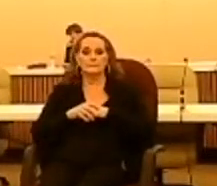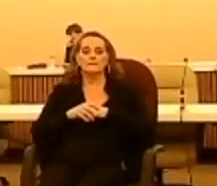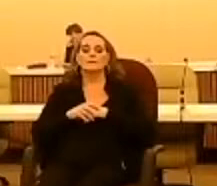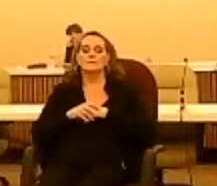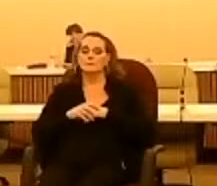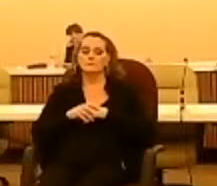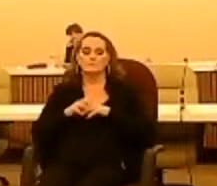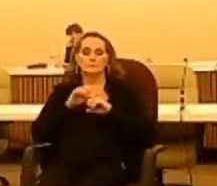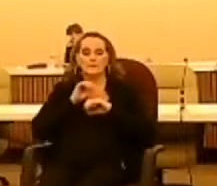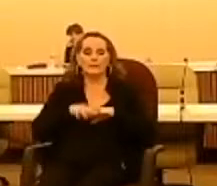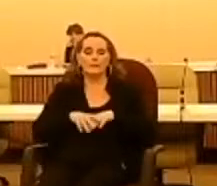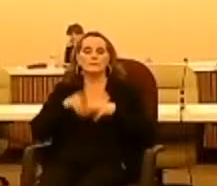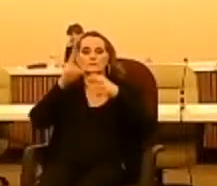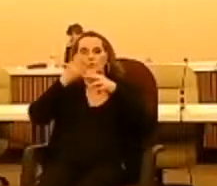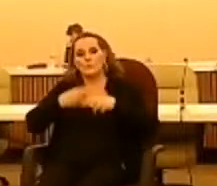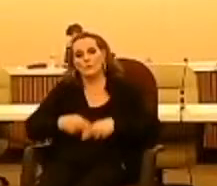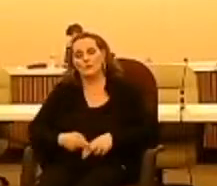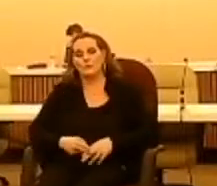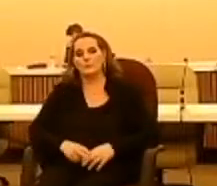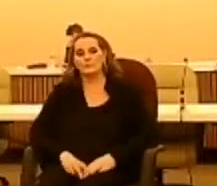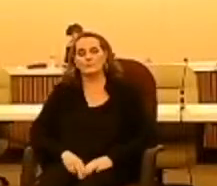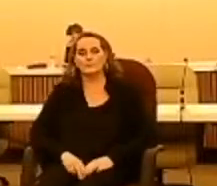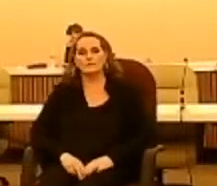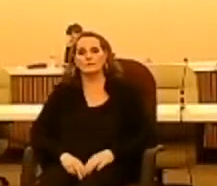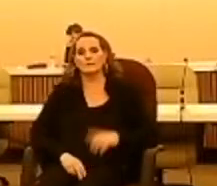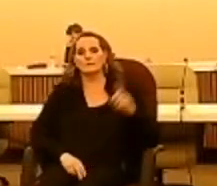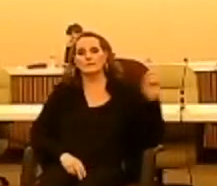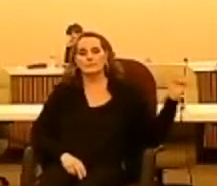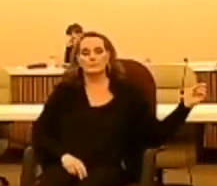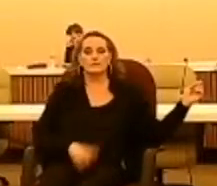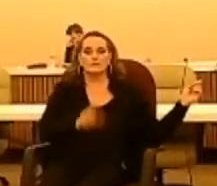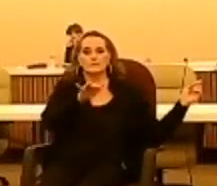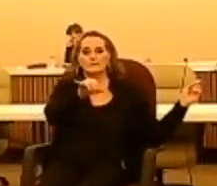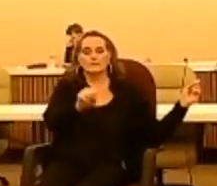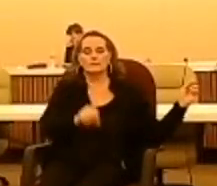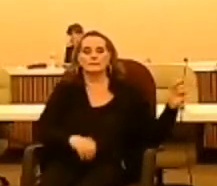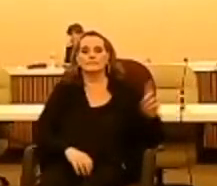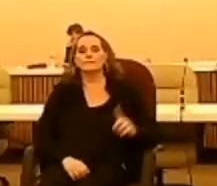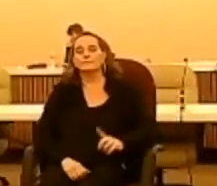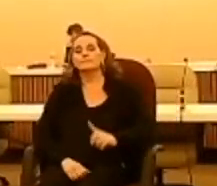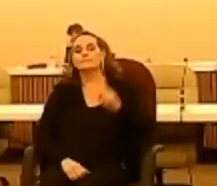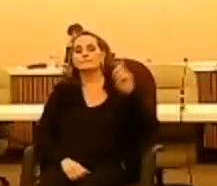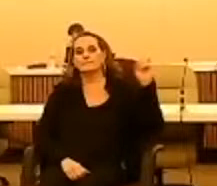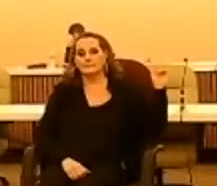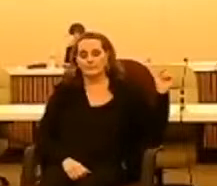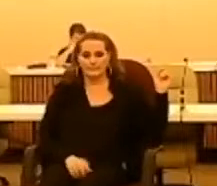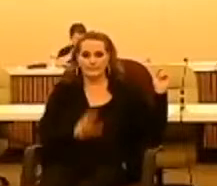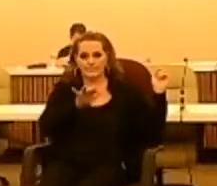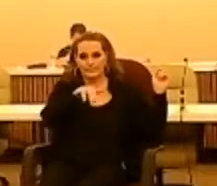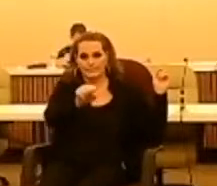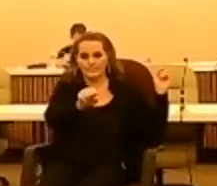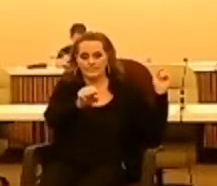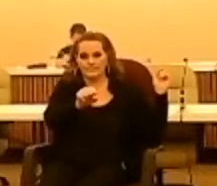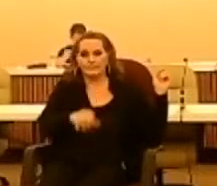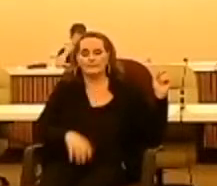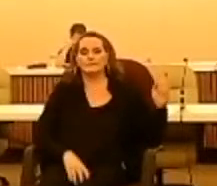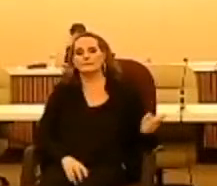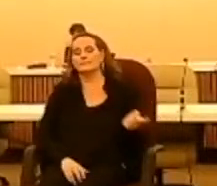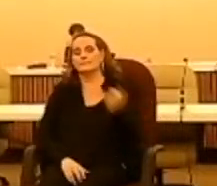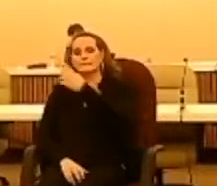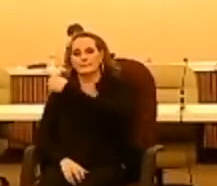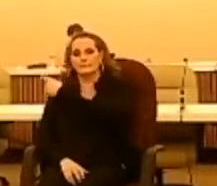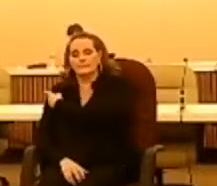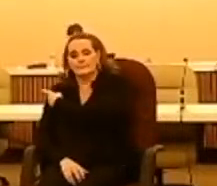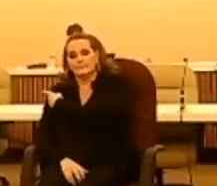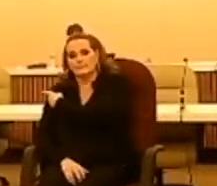Hearing none, please call the roll. Councilmember Barley, Aye. Councilmember Stafford, Aye.